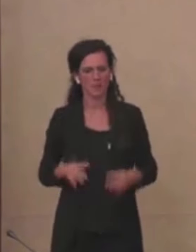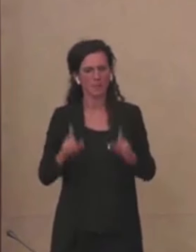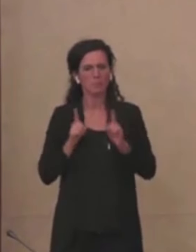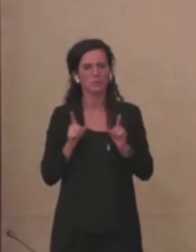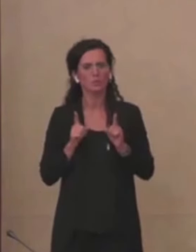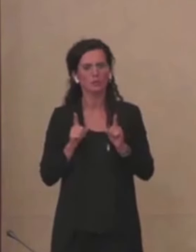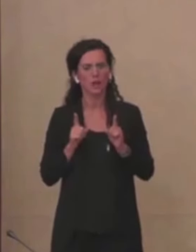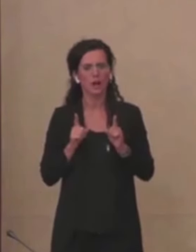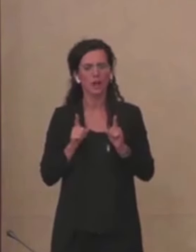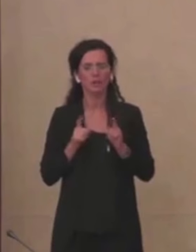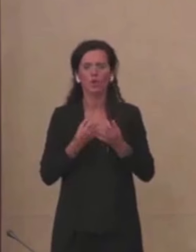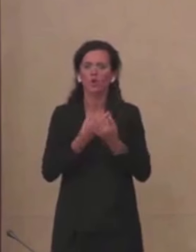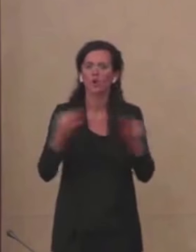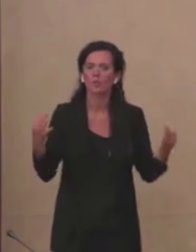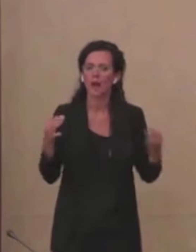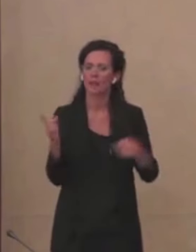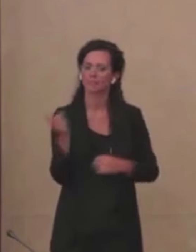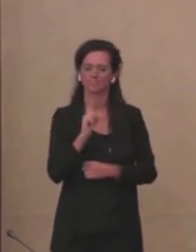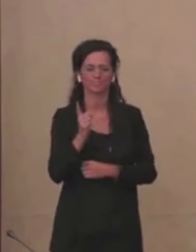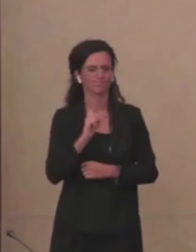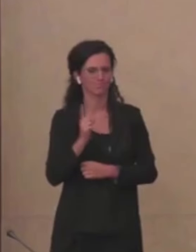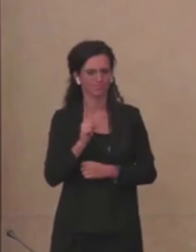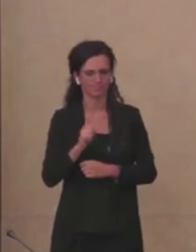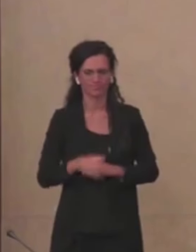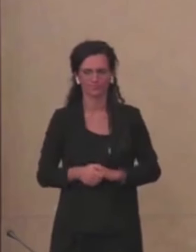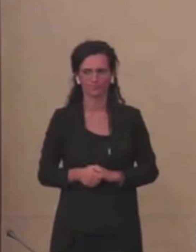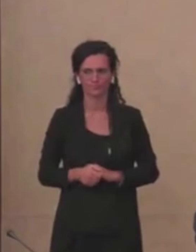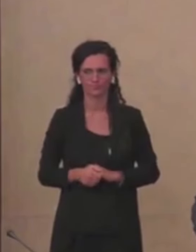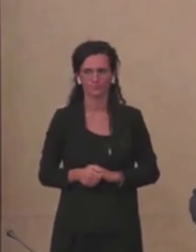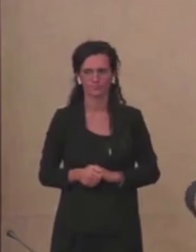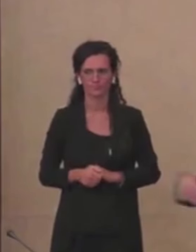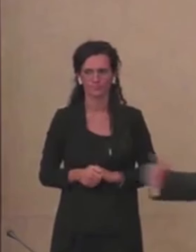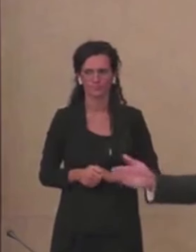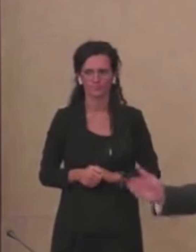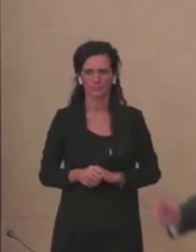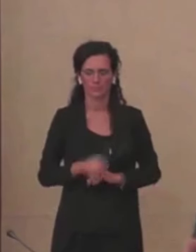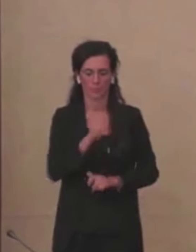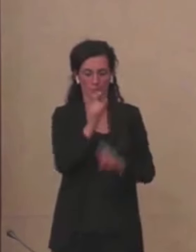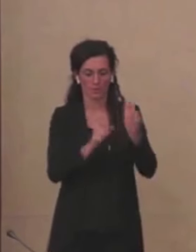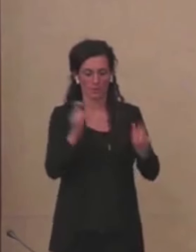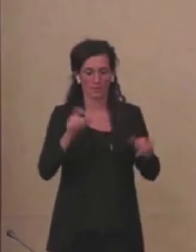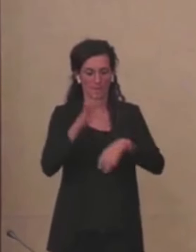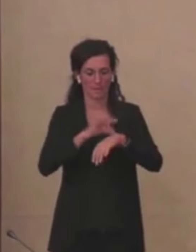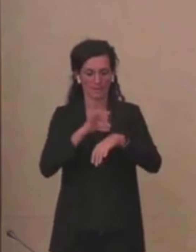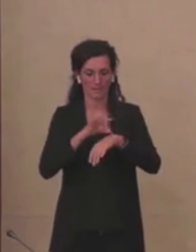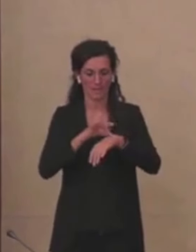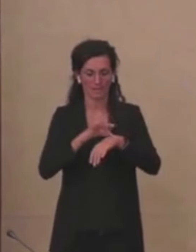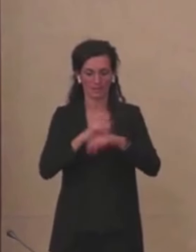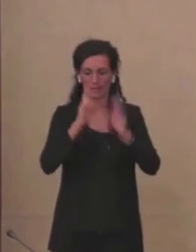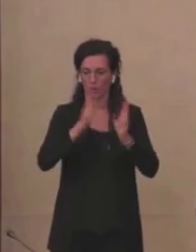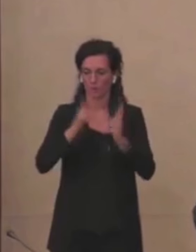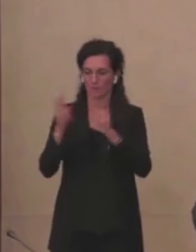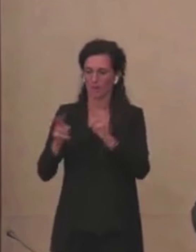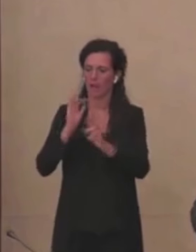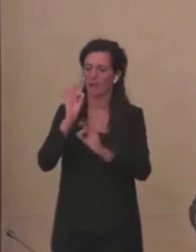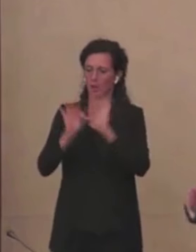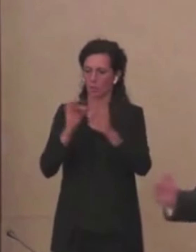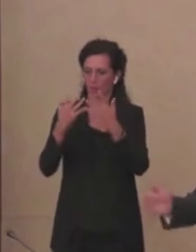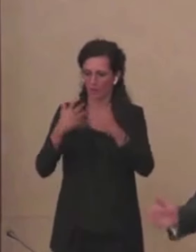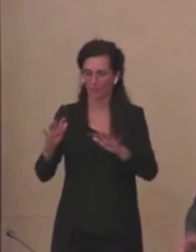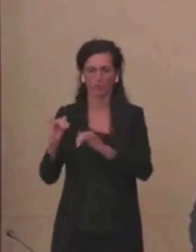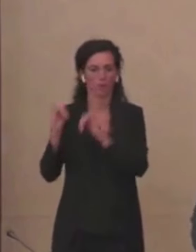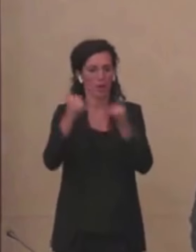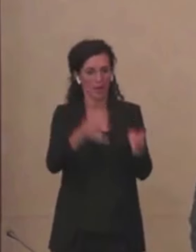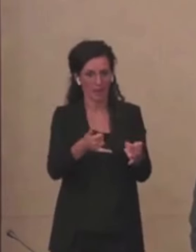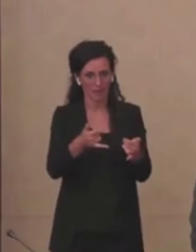of the hospital who, by any stretch of the imagination, if they had come to a doctor's office, people would say, you